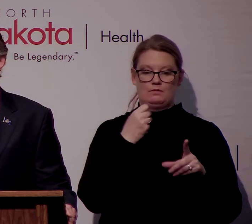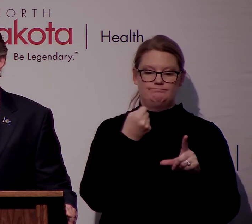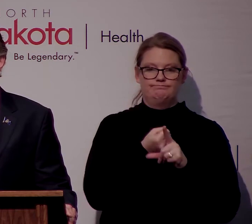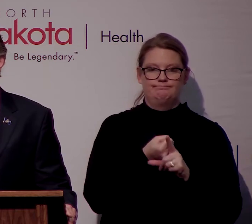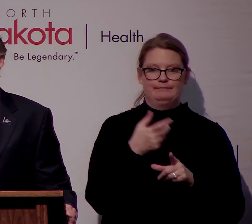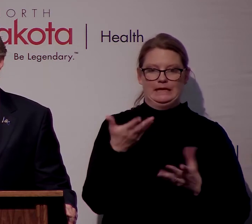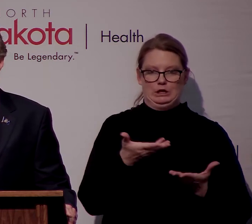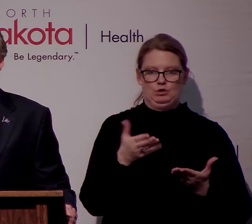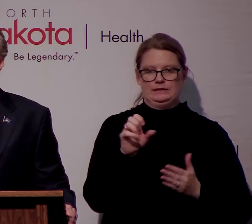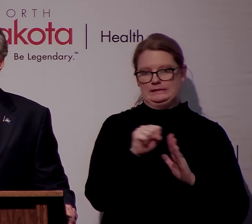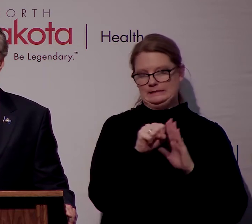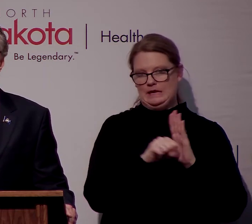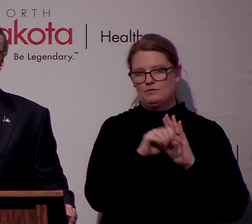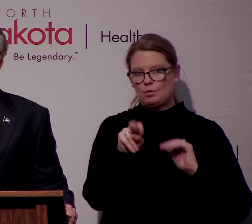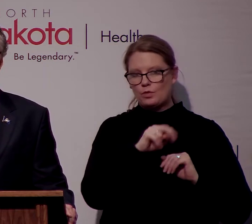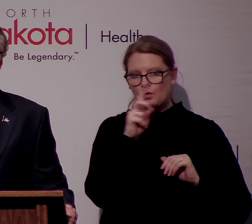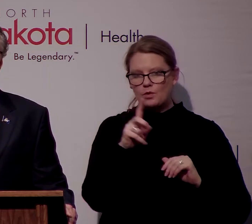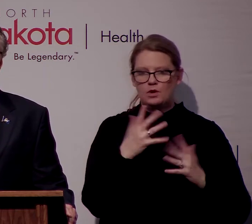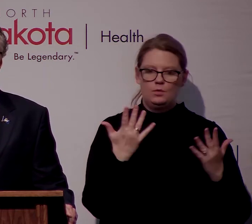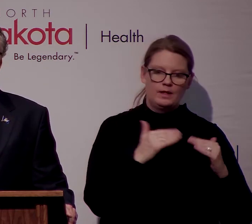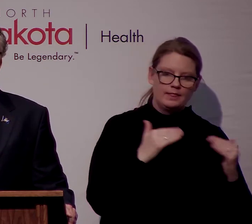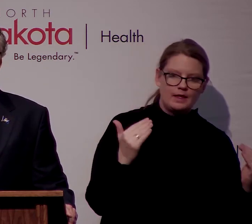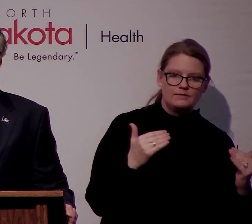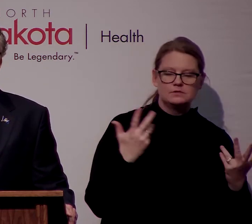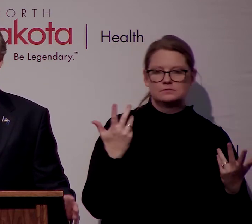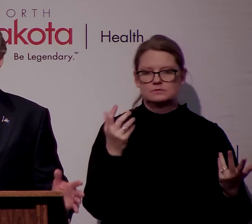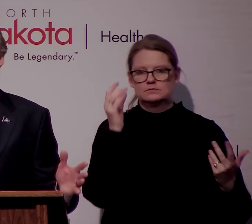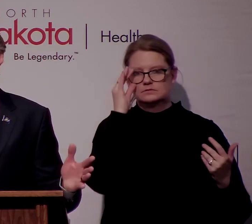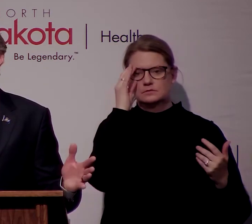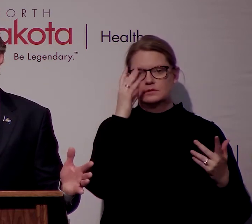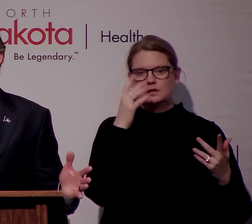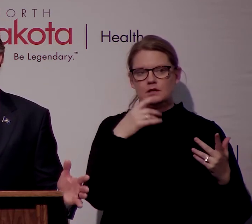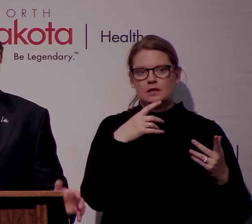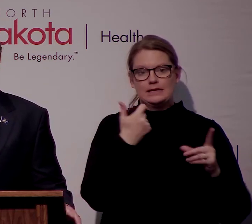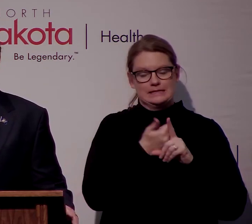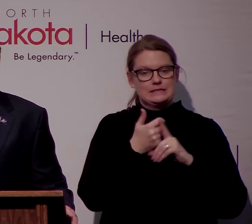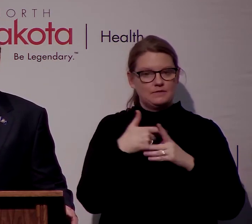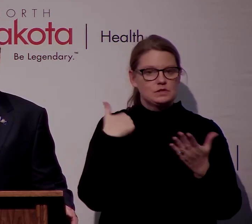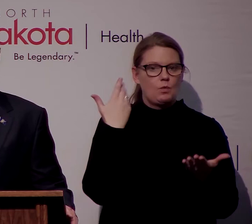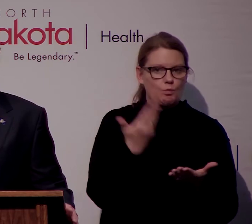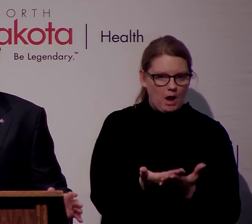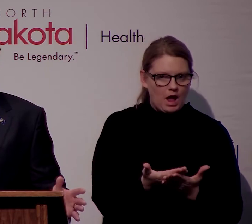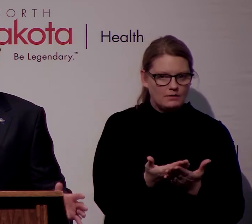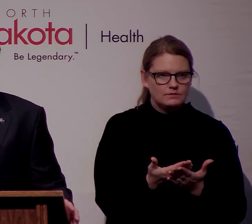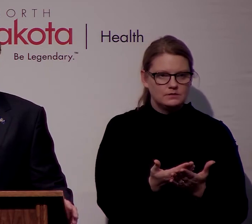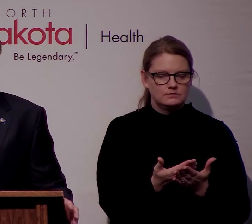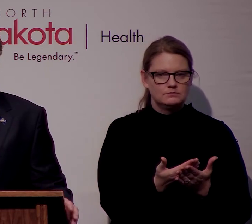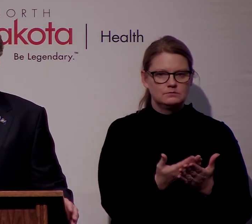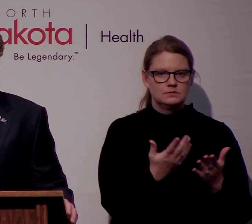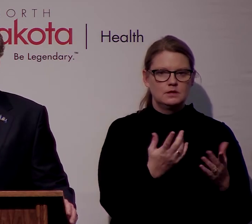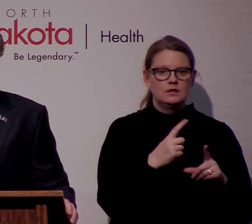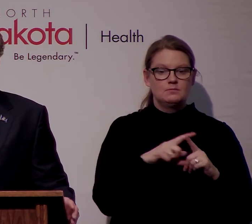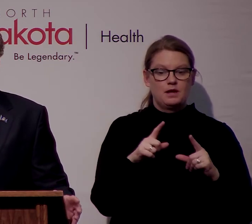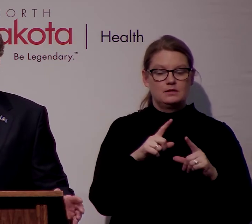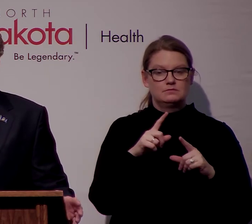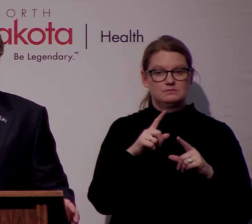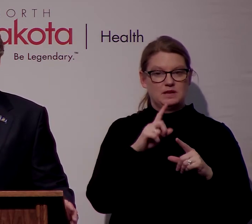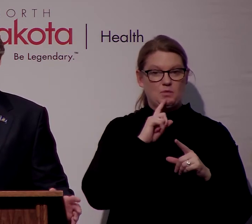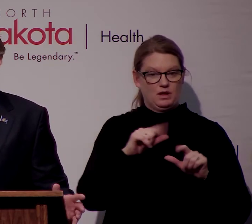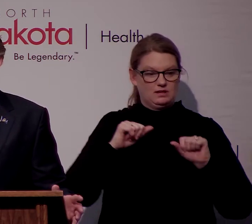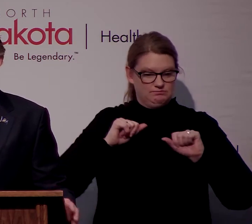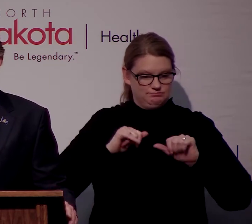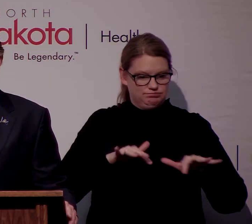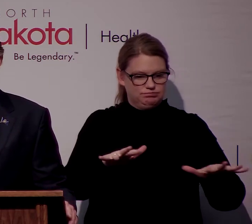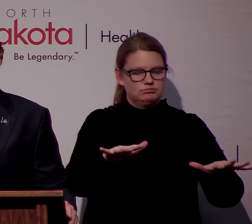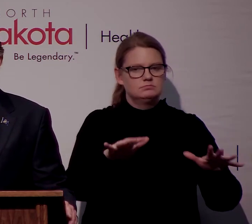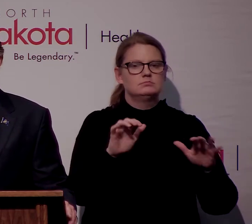and what levels and what scale. When it does, it has arrived, at least in a small scale, but when it does arrive, how do we